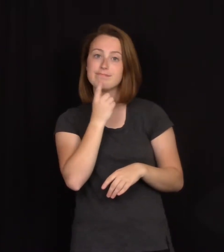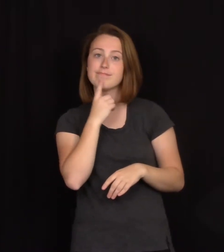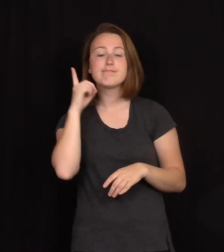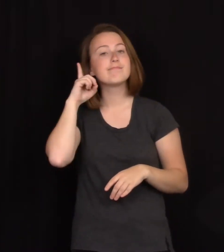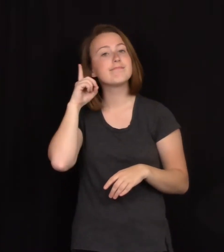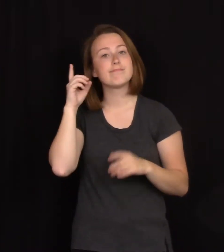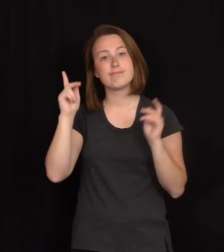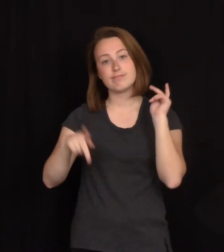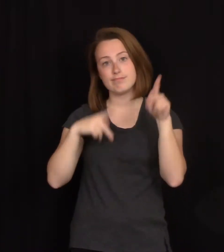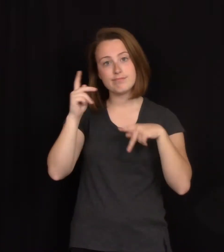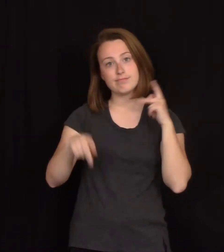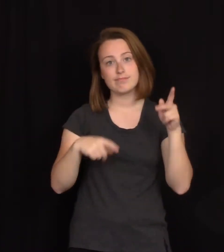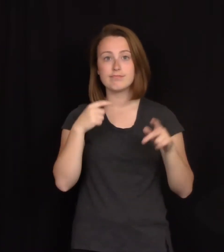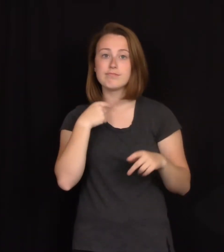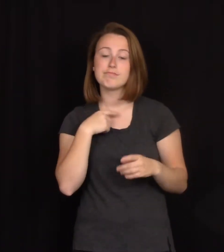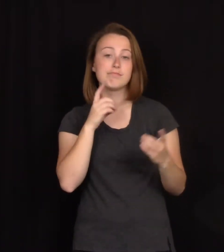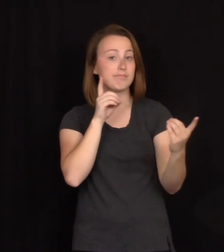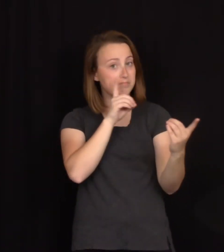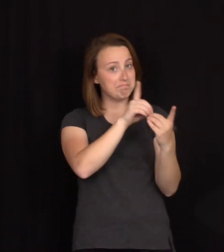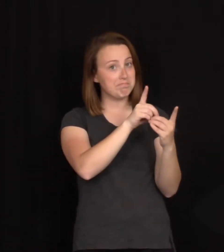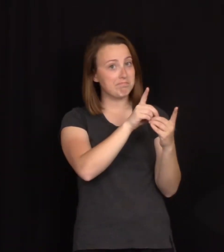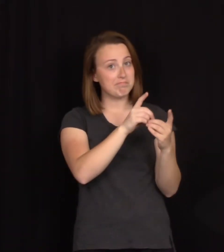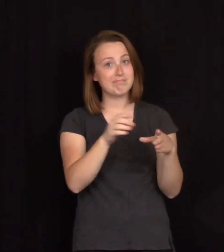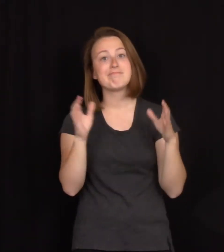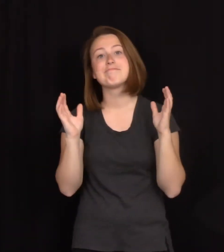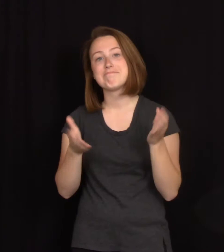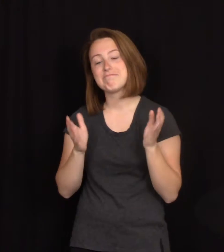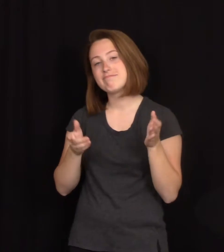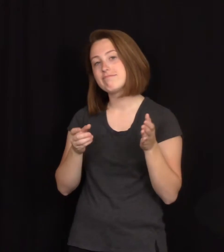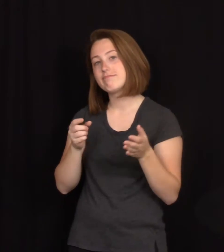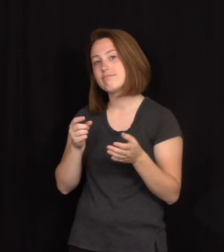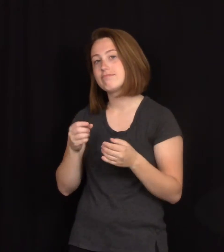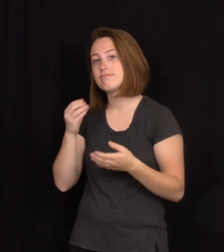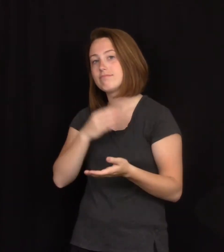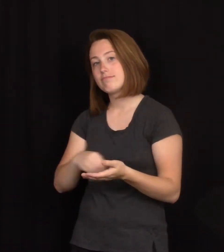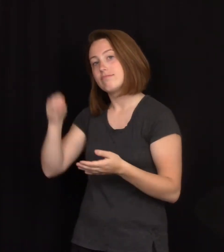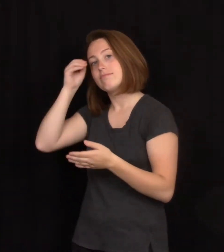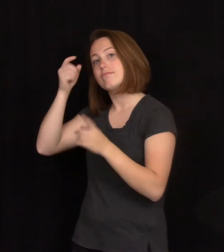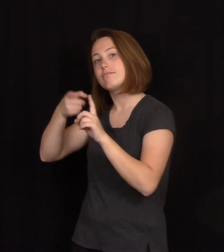I met many deaf people and was able to learn from them through chatting.